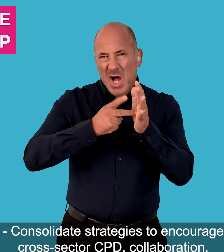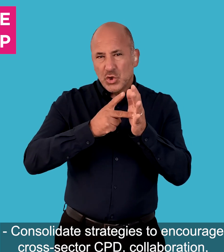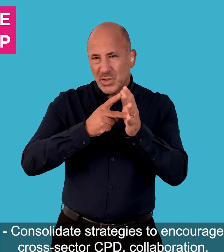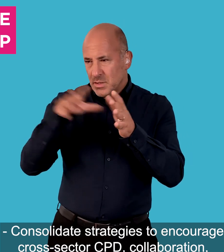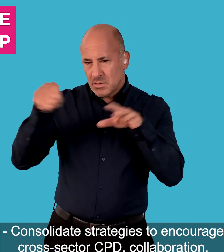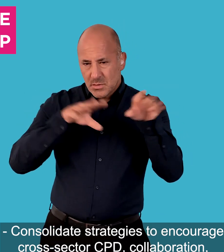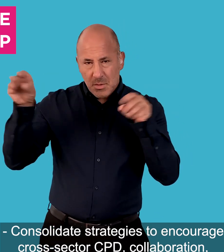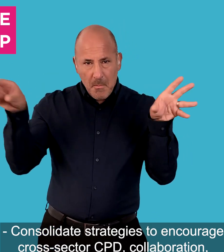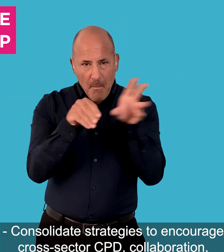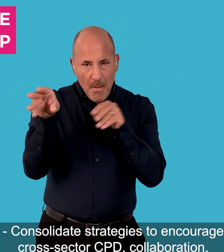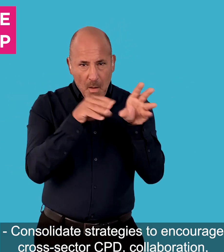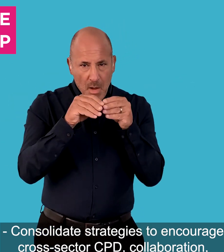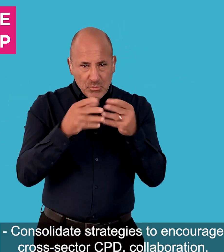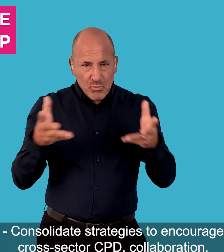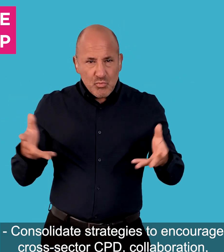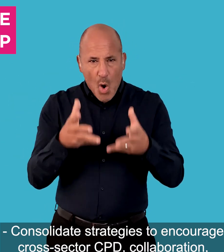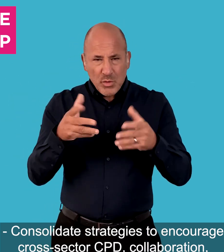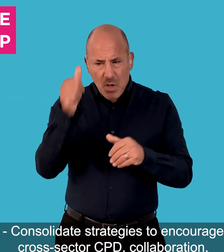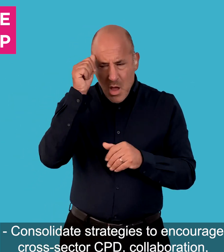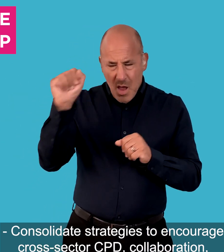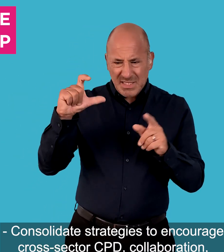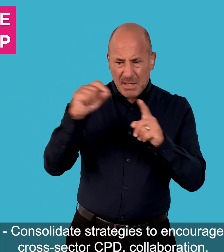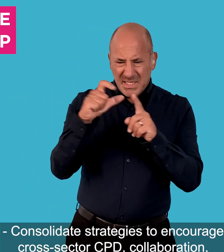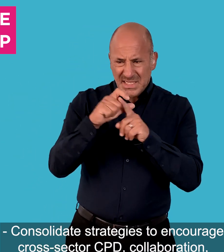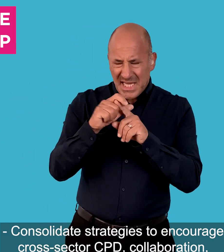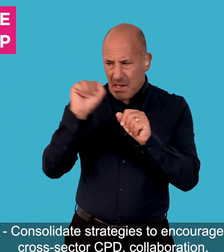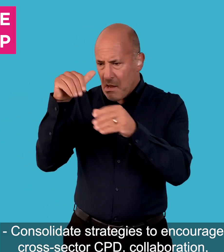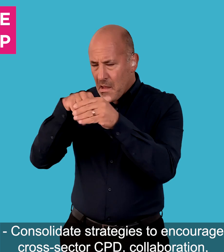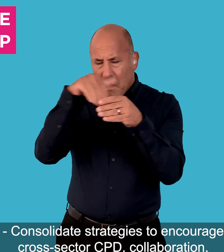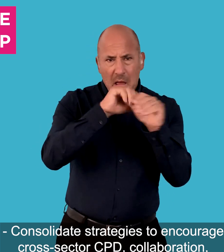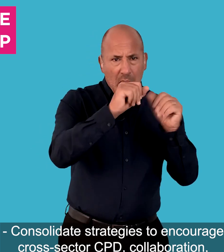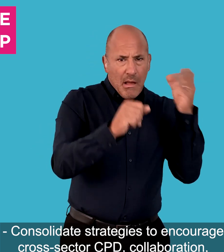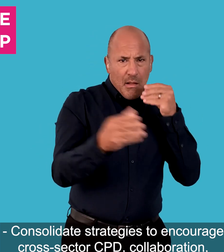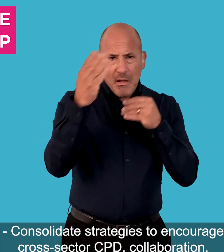Consolidate strategies to encourage cross-sector CPD, collaboration,